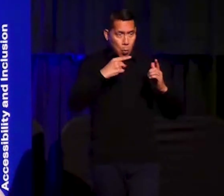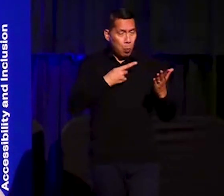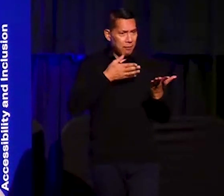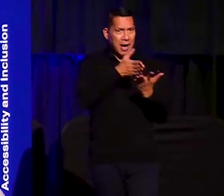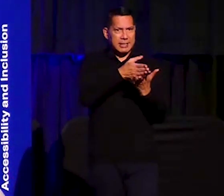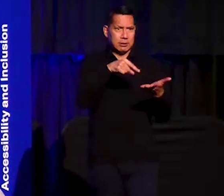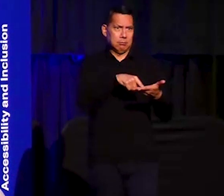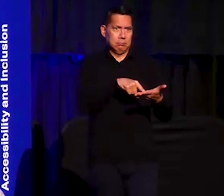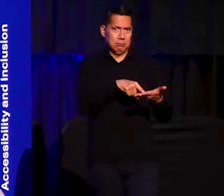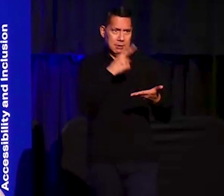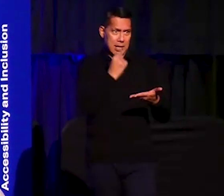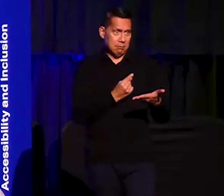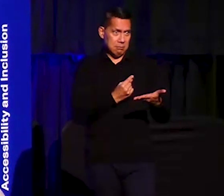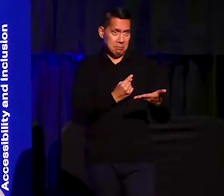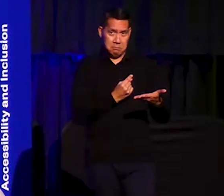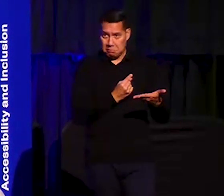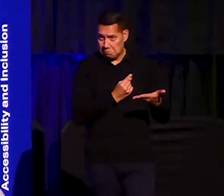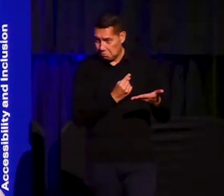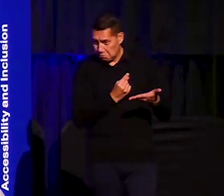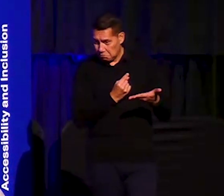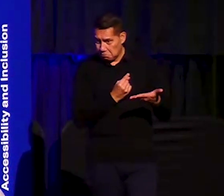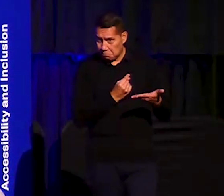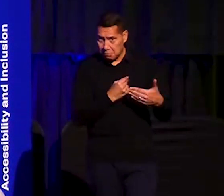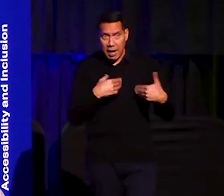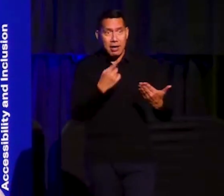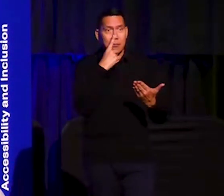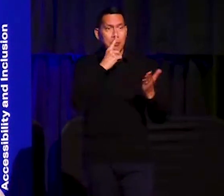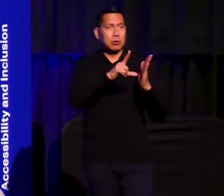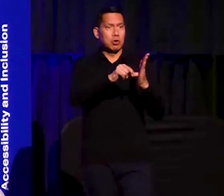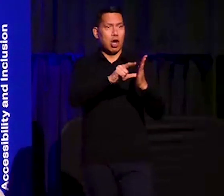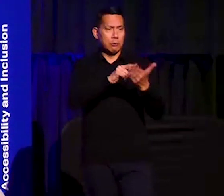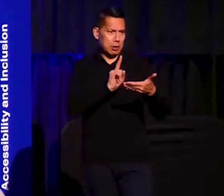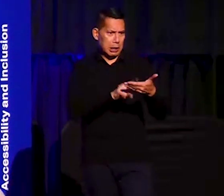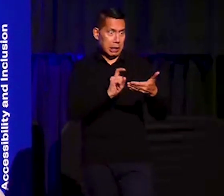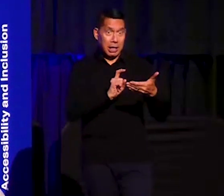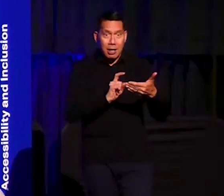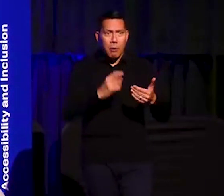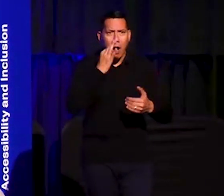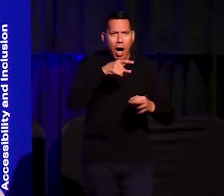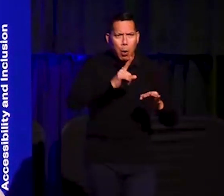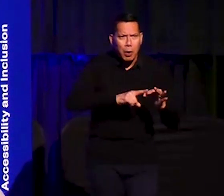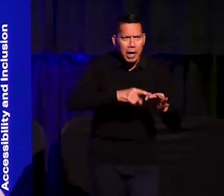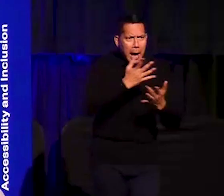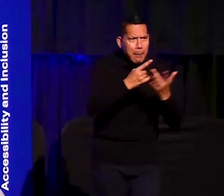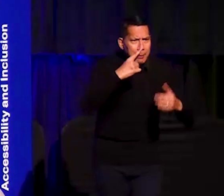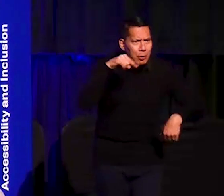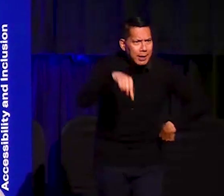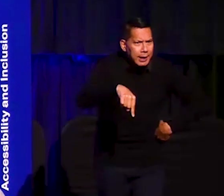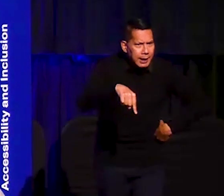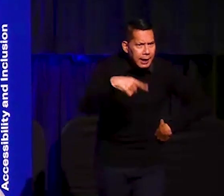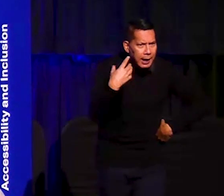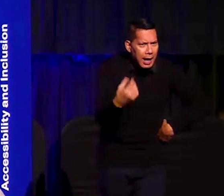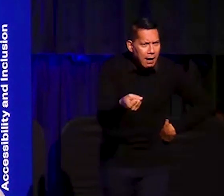accessibility reasons. Give people a second to grab that. I'll just ask a quick question. How many people in the room